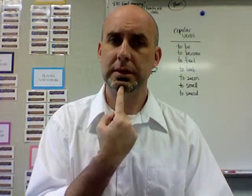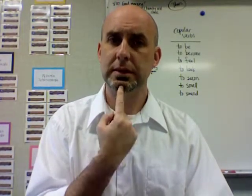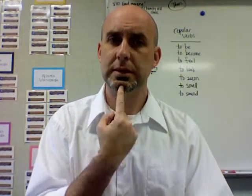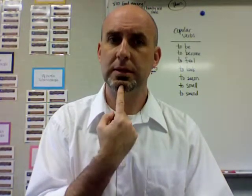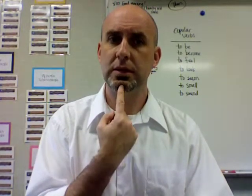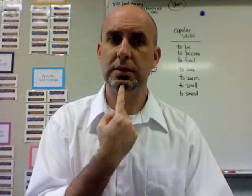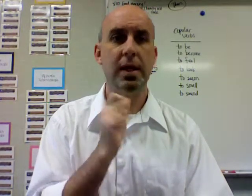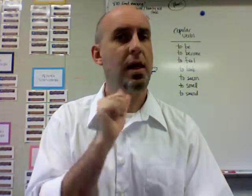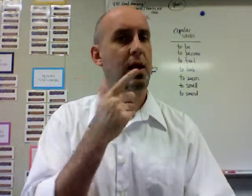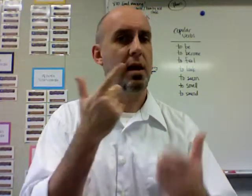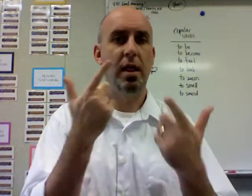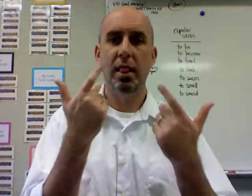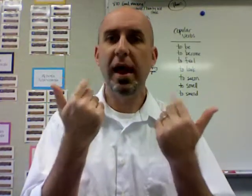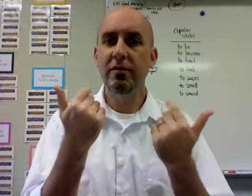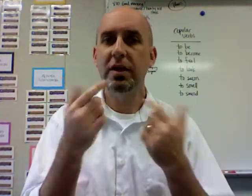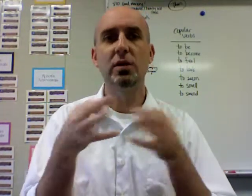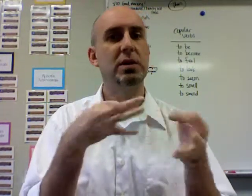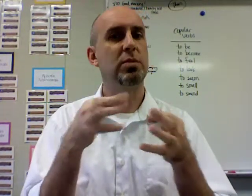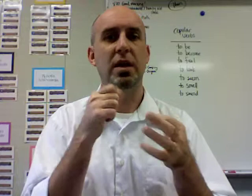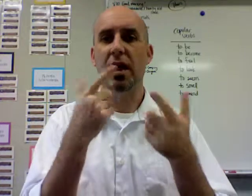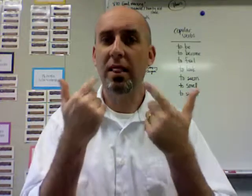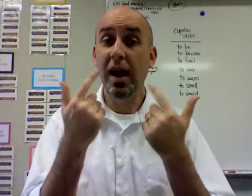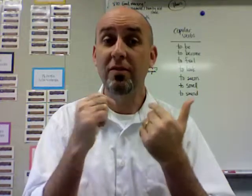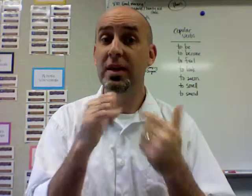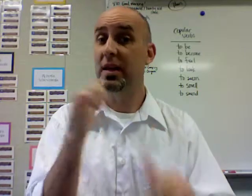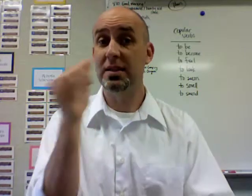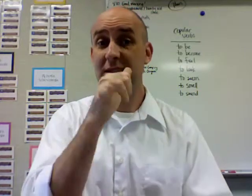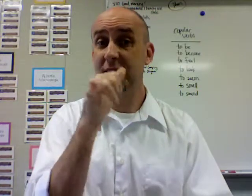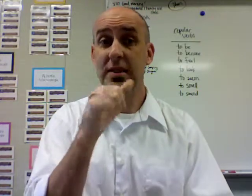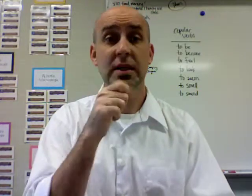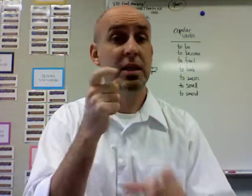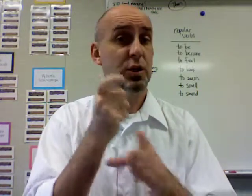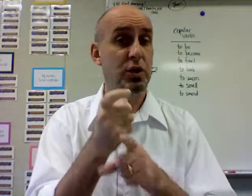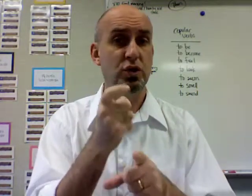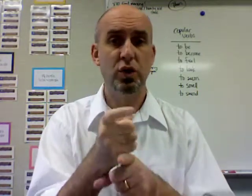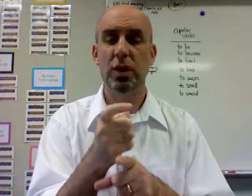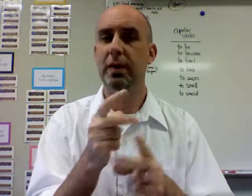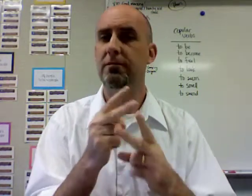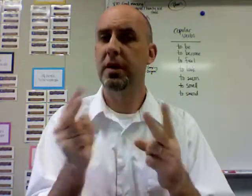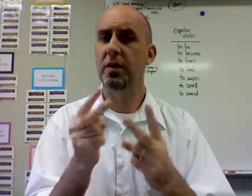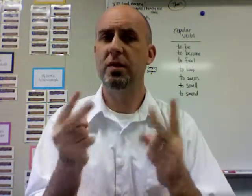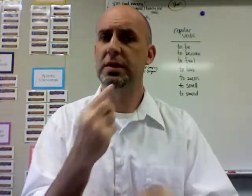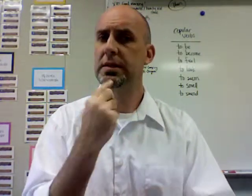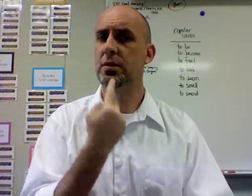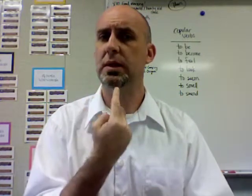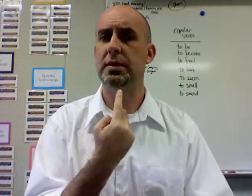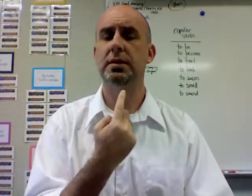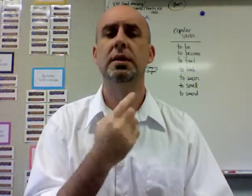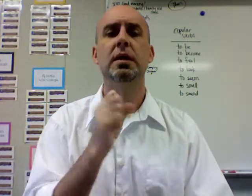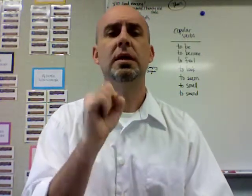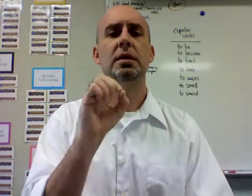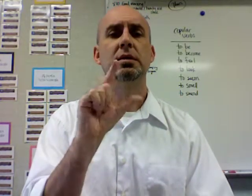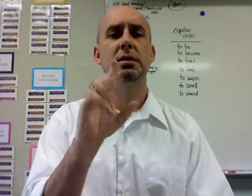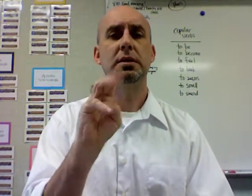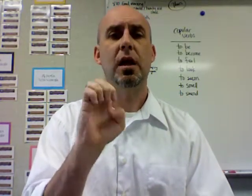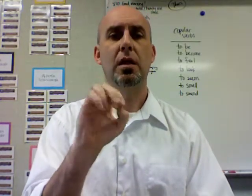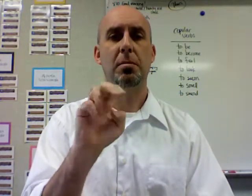It's serious. Not laughing, you can spell not laughing, not silly, not joking, very, very serious.